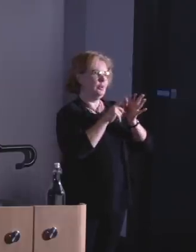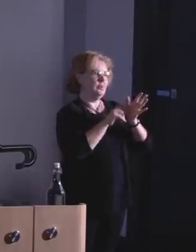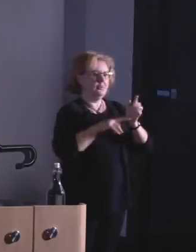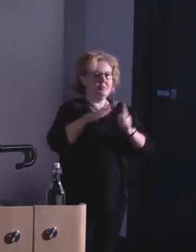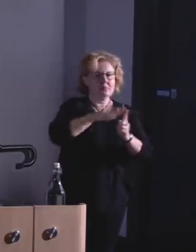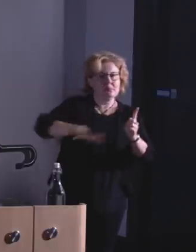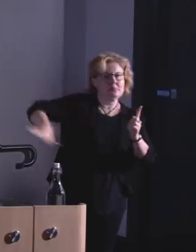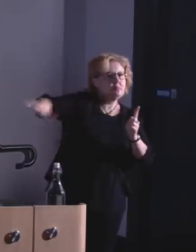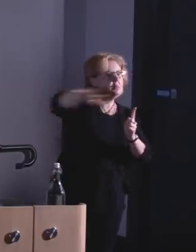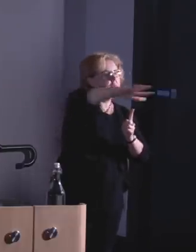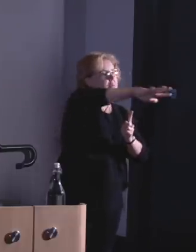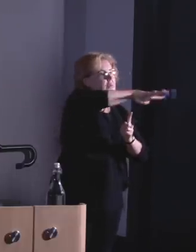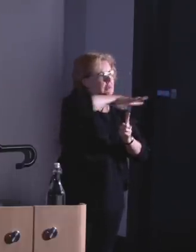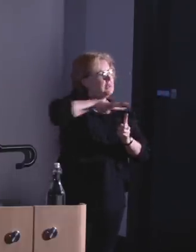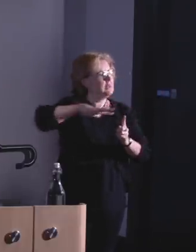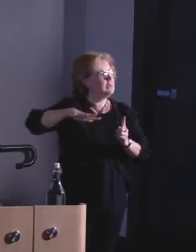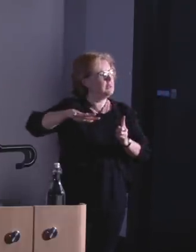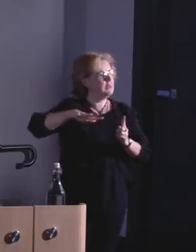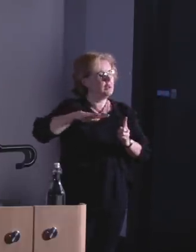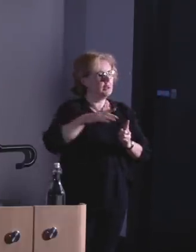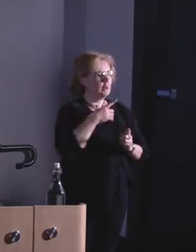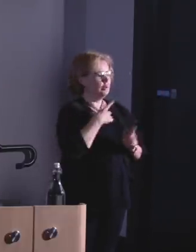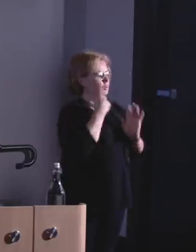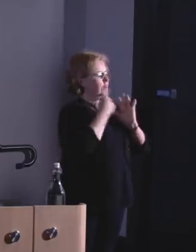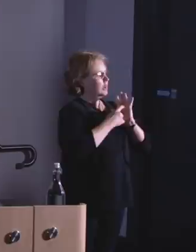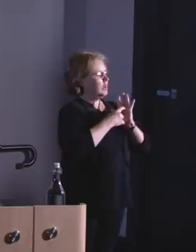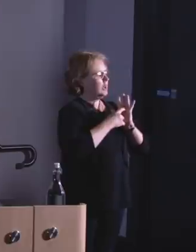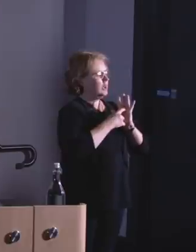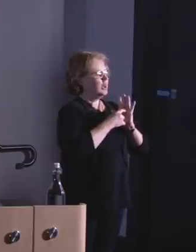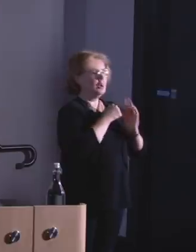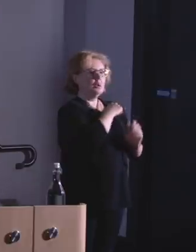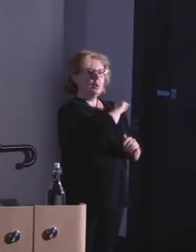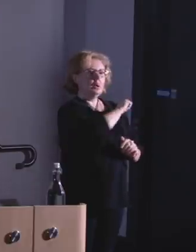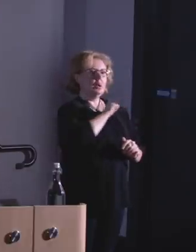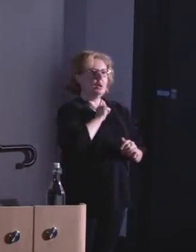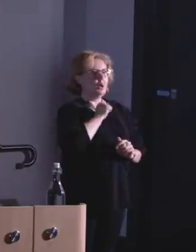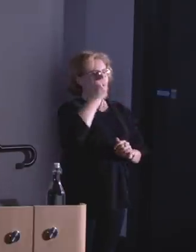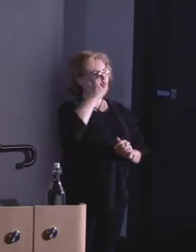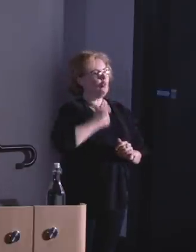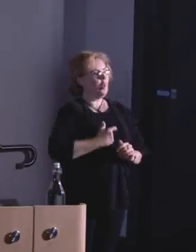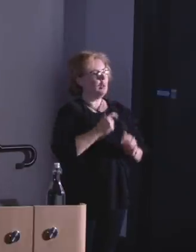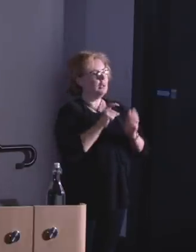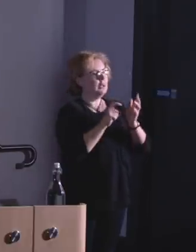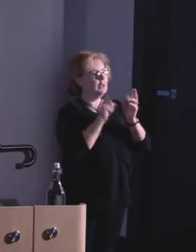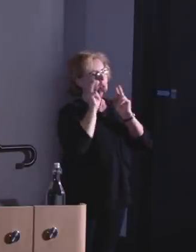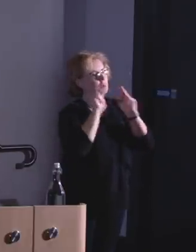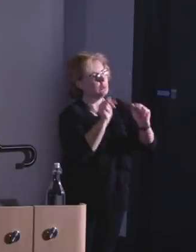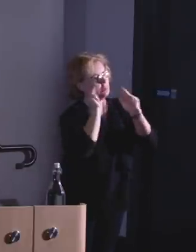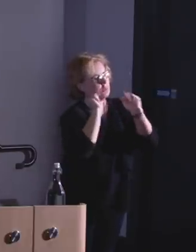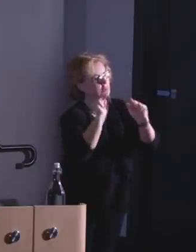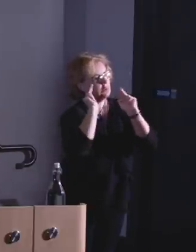being custodian. And I connect that back, you know, to the leadership thing of, you know, the